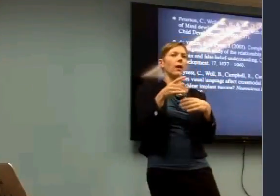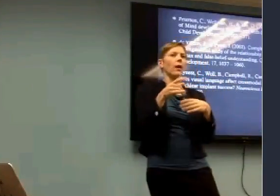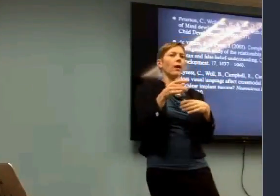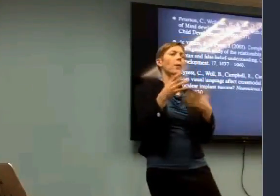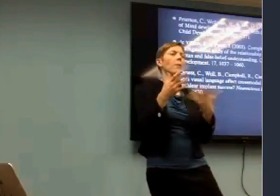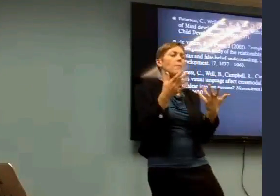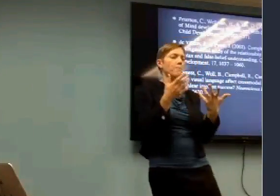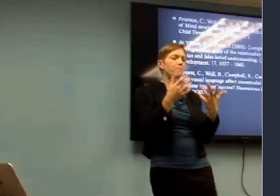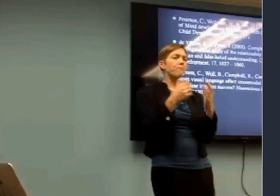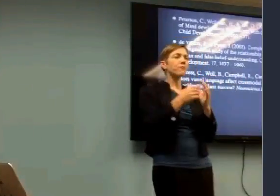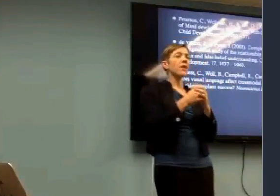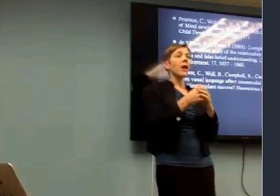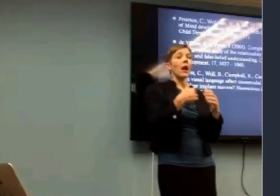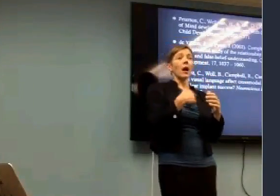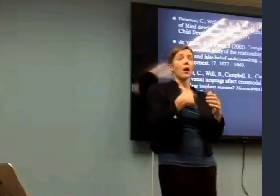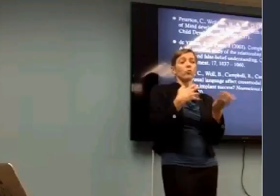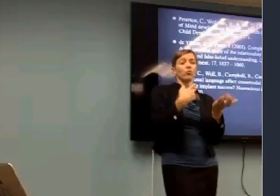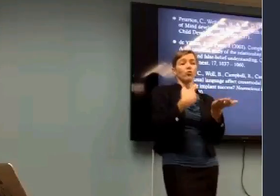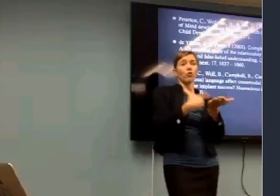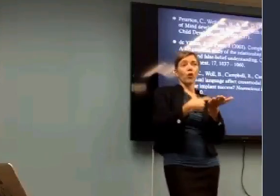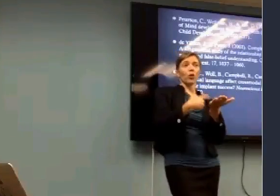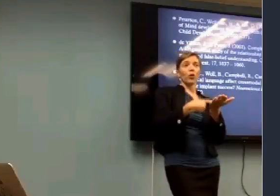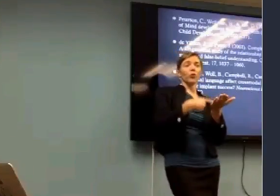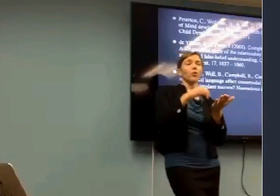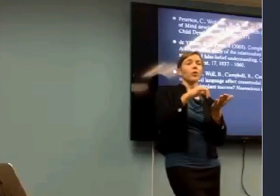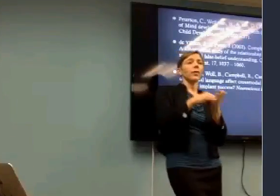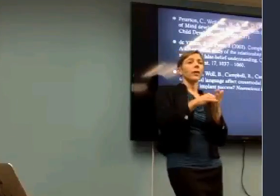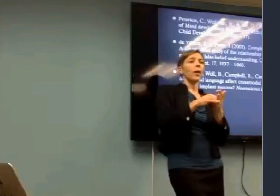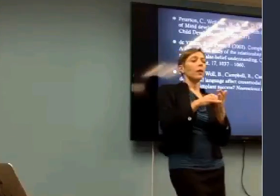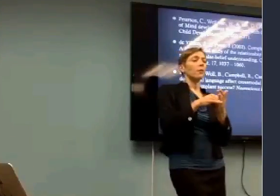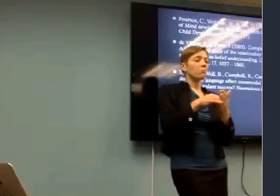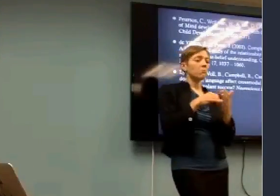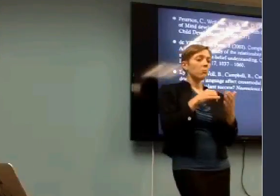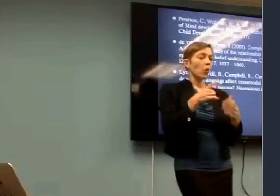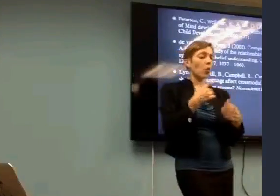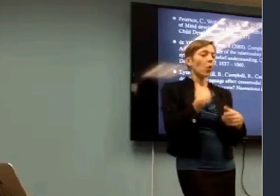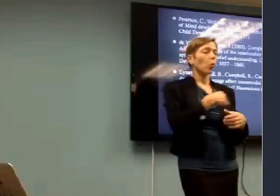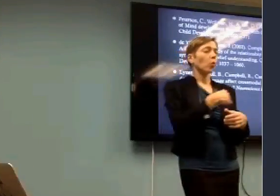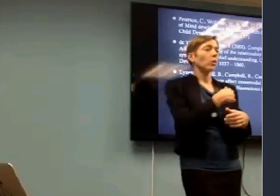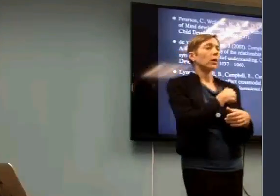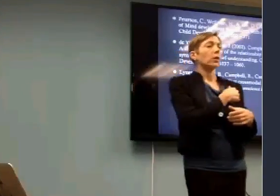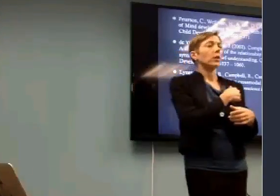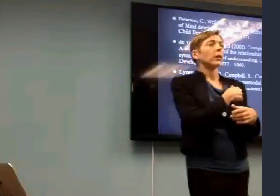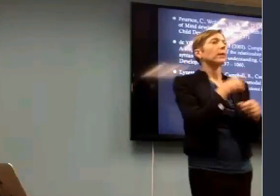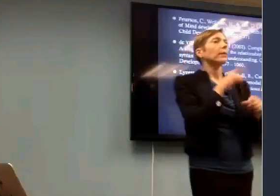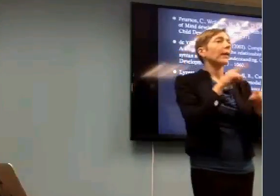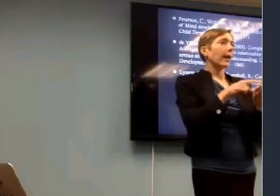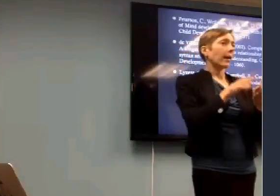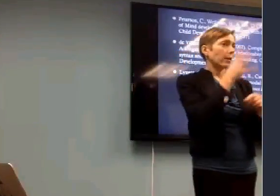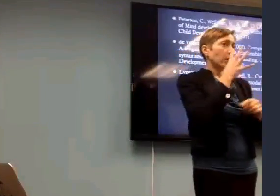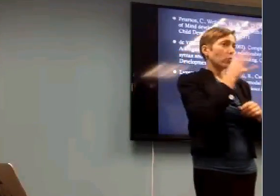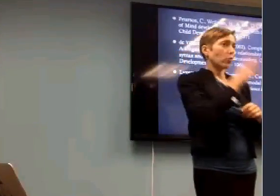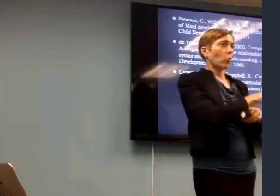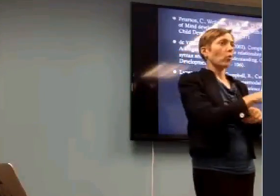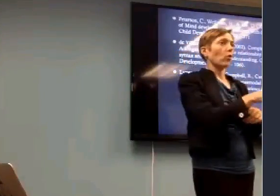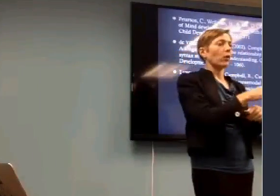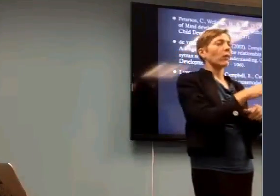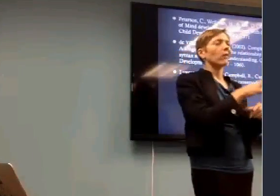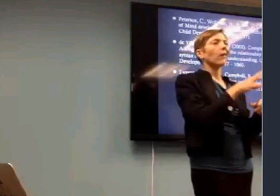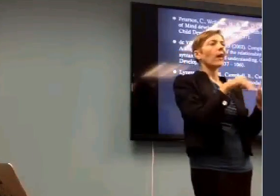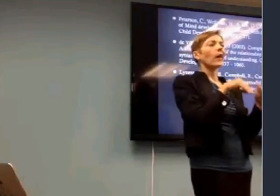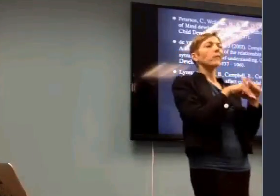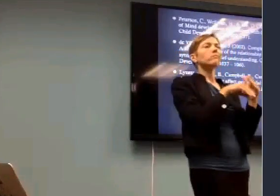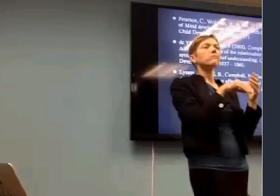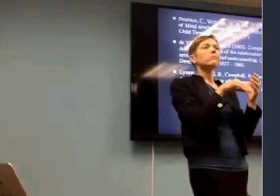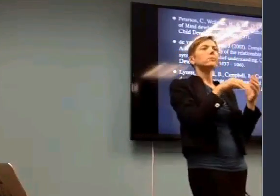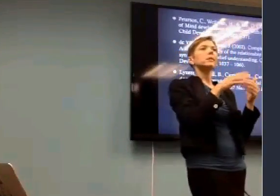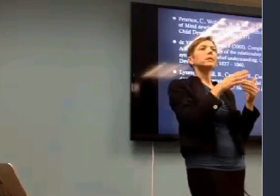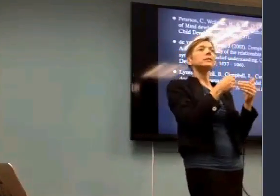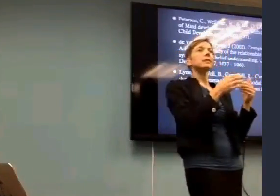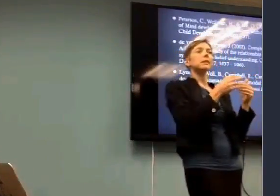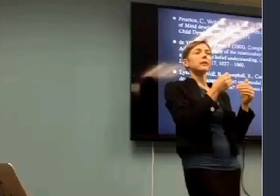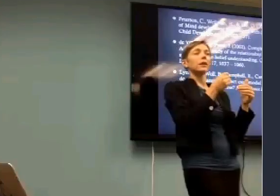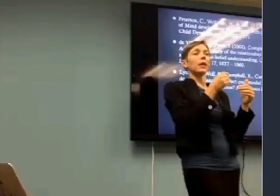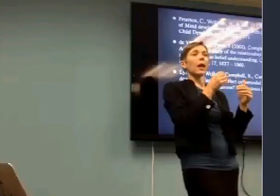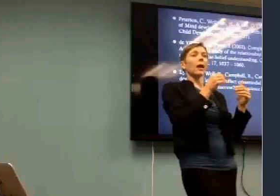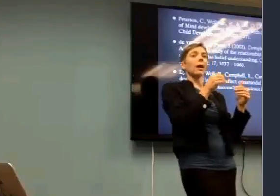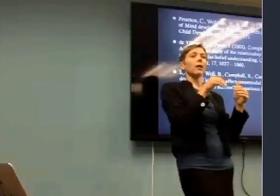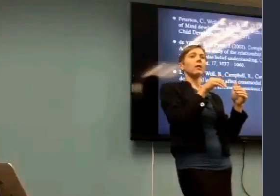strong focus there, a drive towards that. And I would argue that we cannot ignore